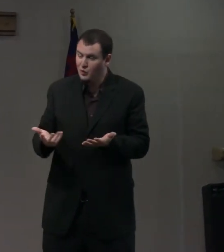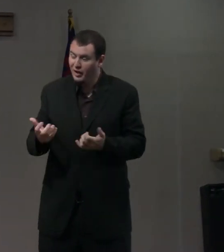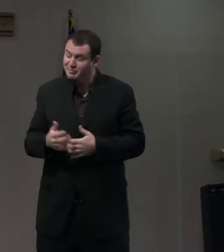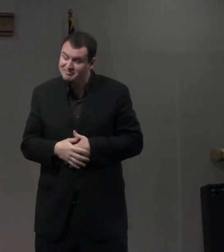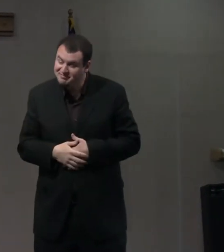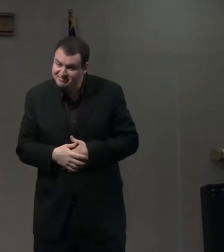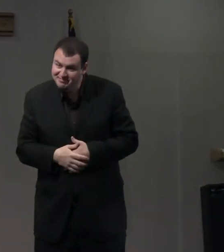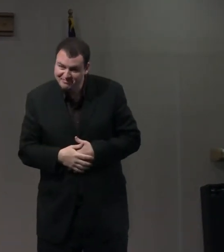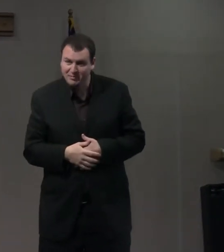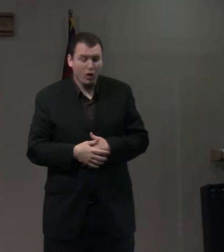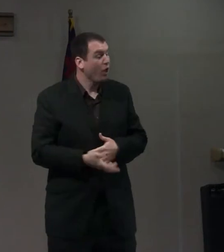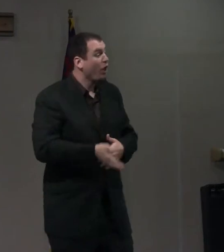well, what?